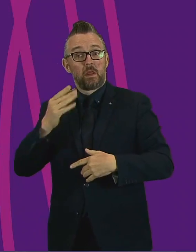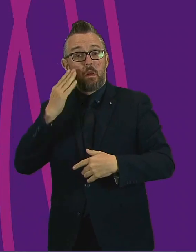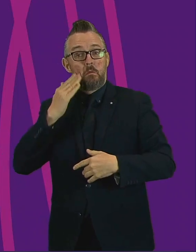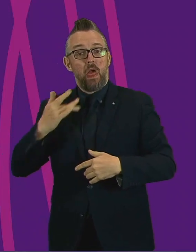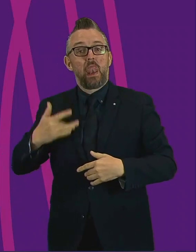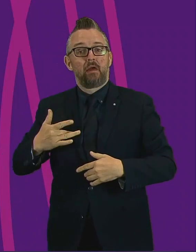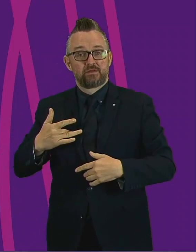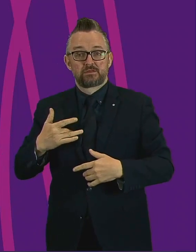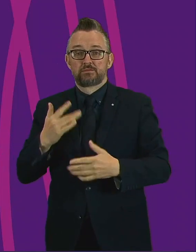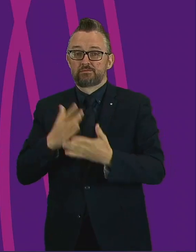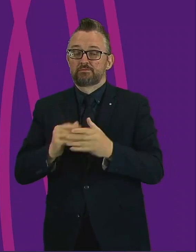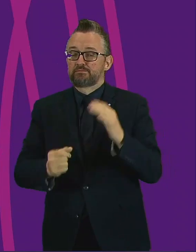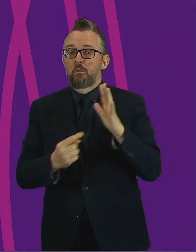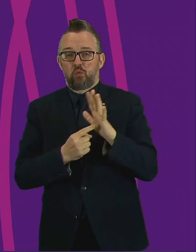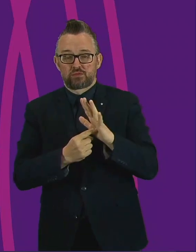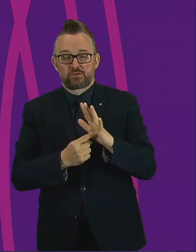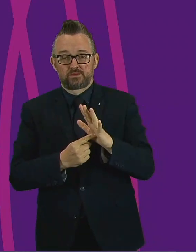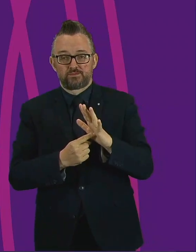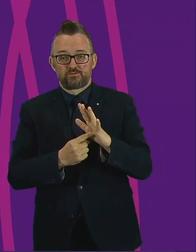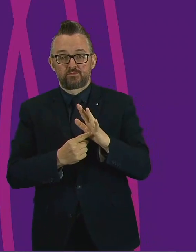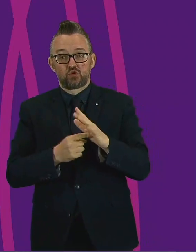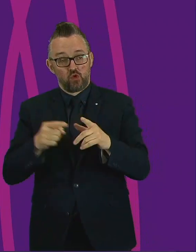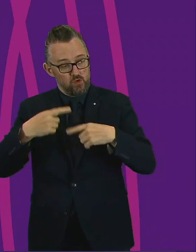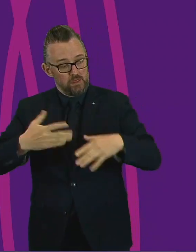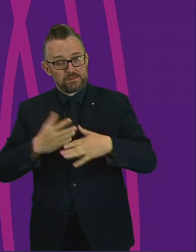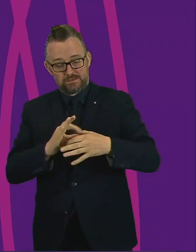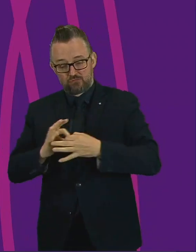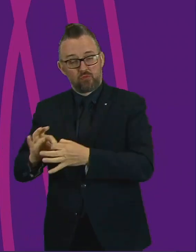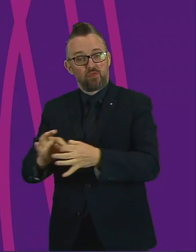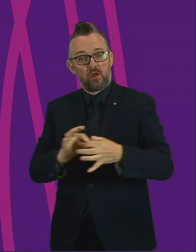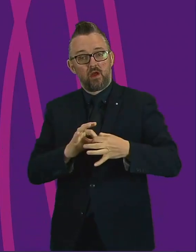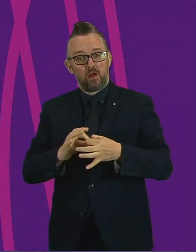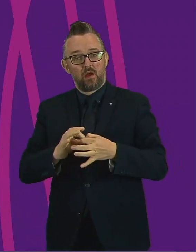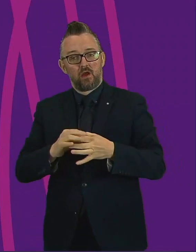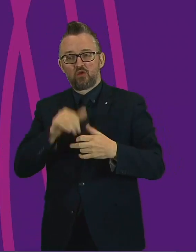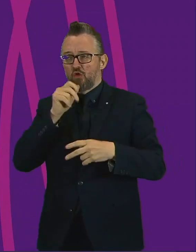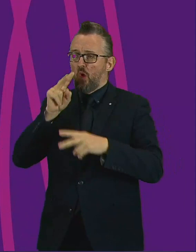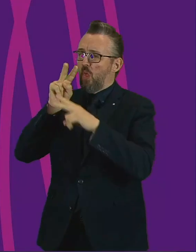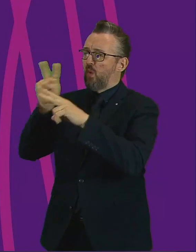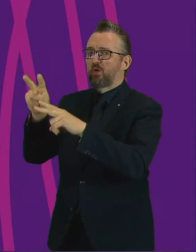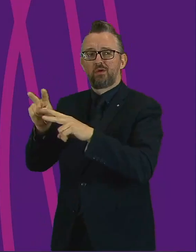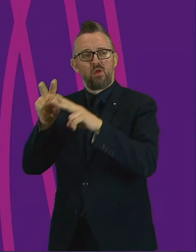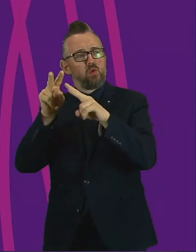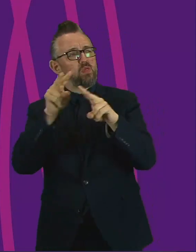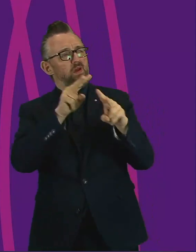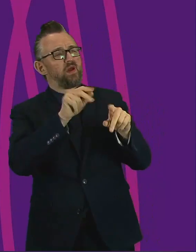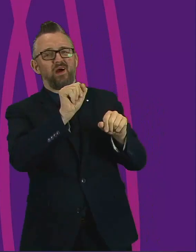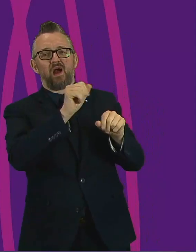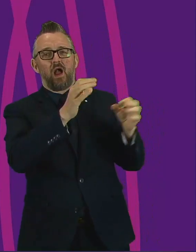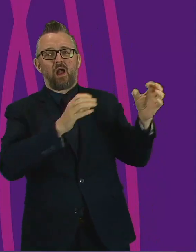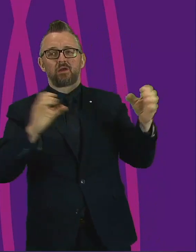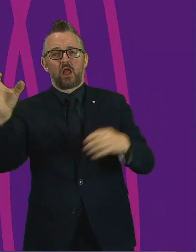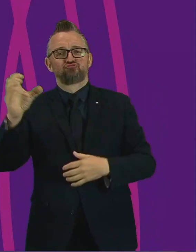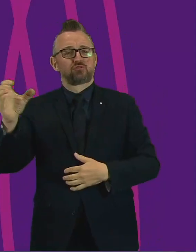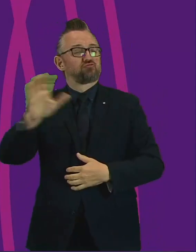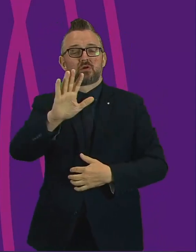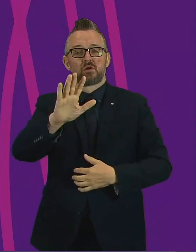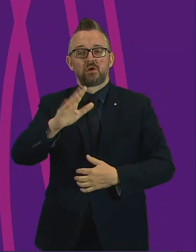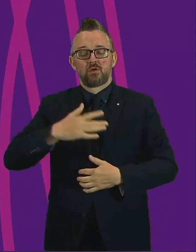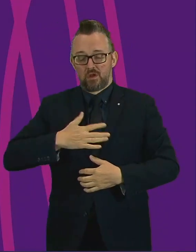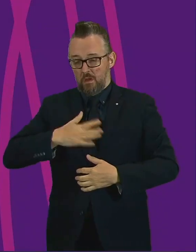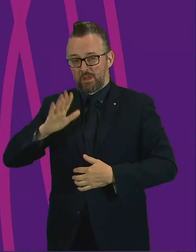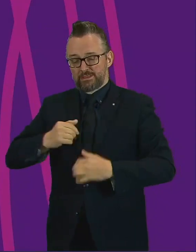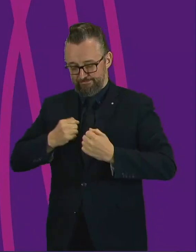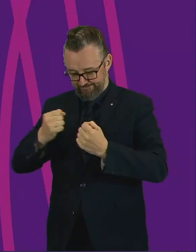Matter. Expressing that solidarity doesn't just mean looking at other countries, though. It means challenging ourselves as well. The First